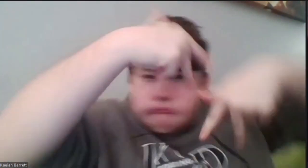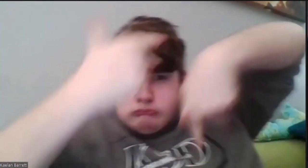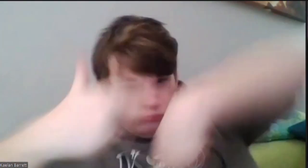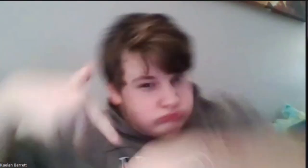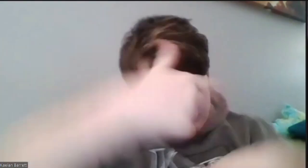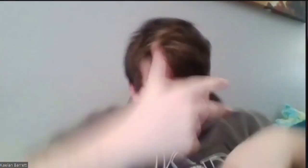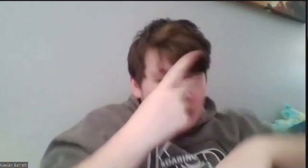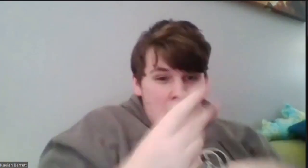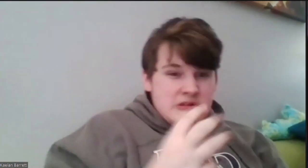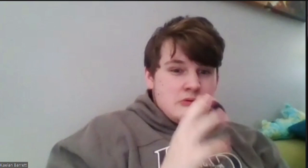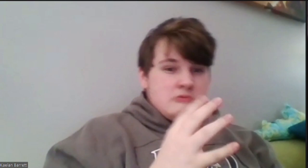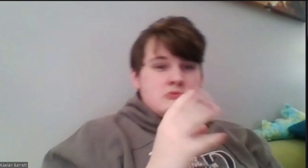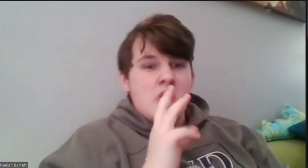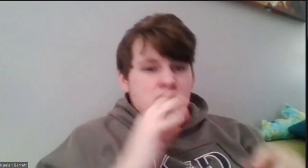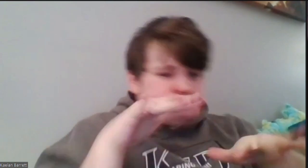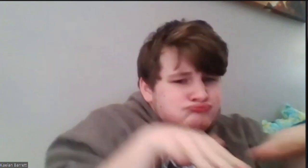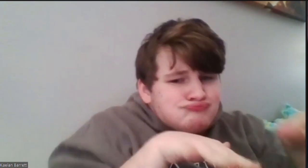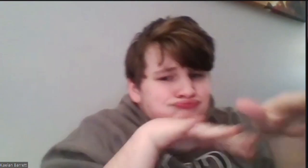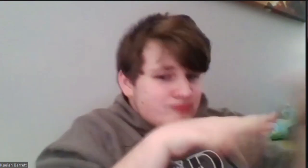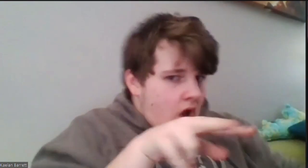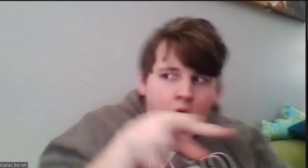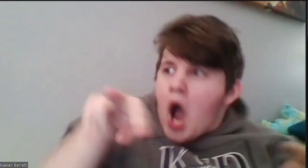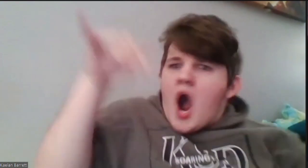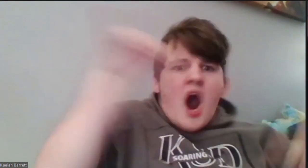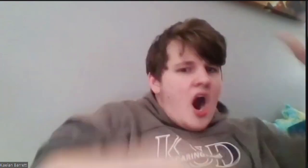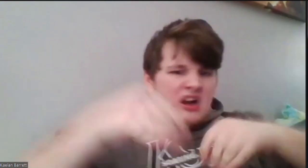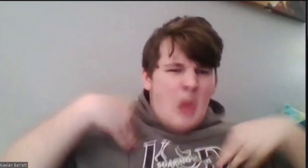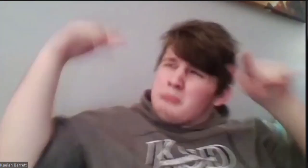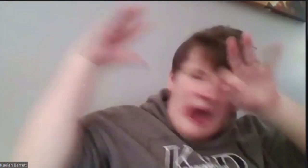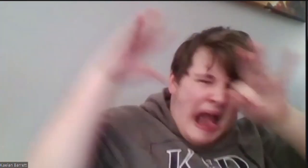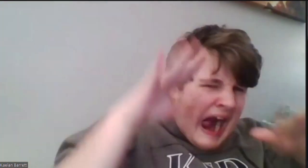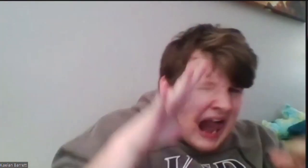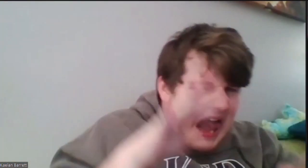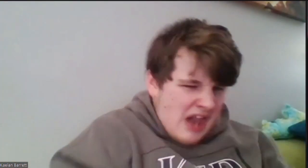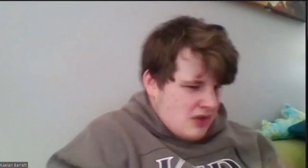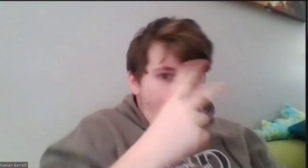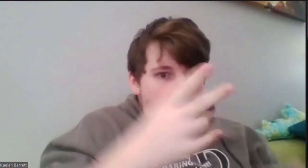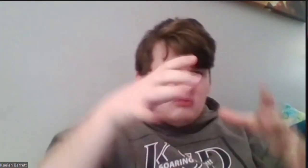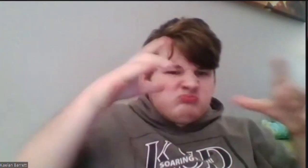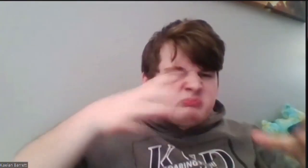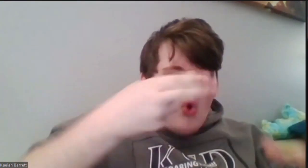town. Flying up and down the streets and over the building. Across the river. Through the